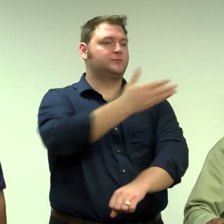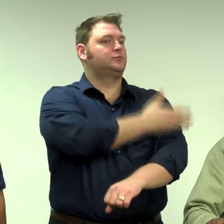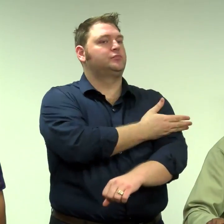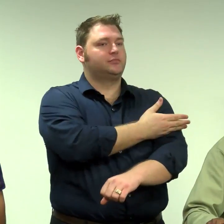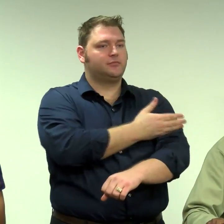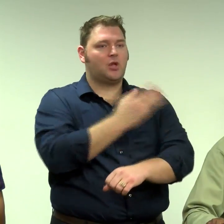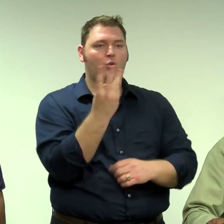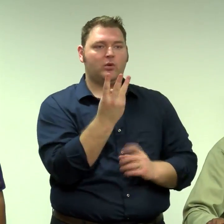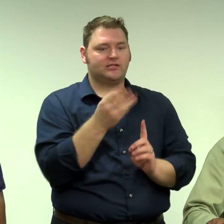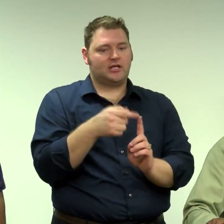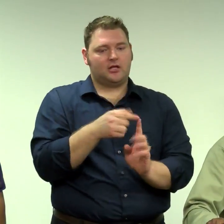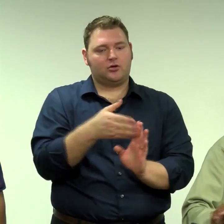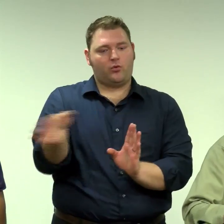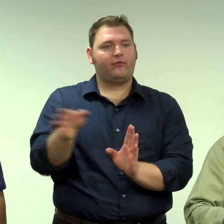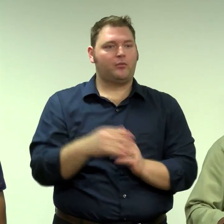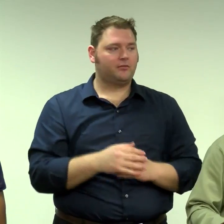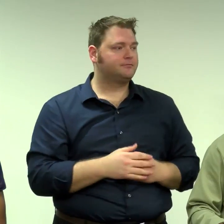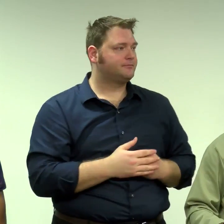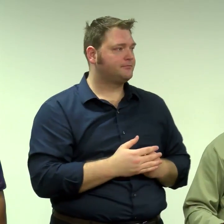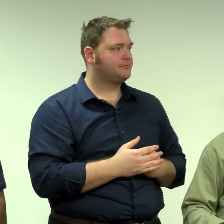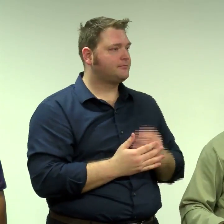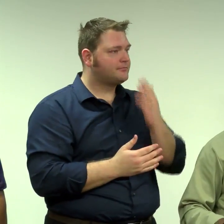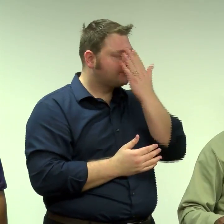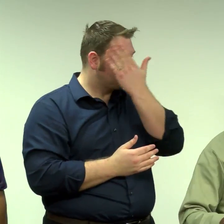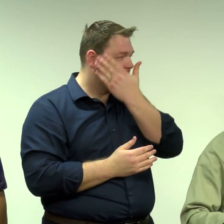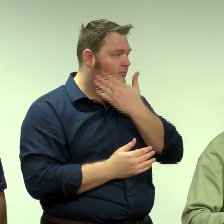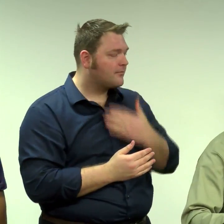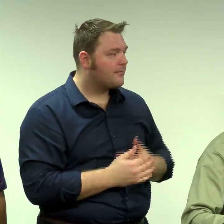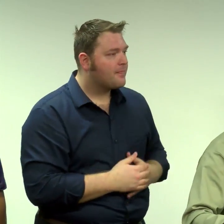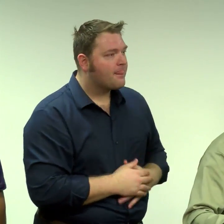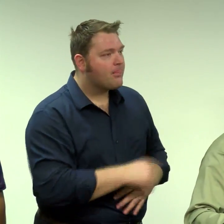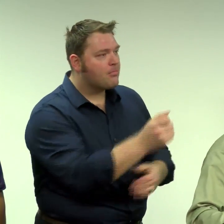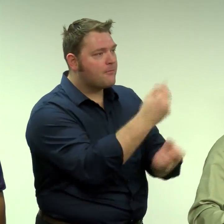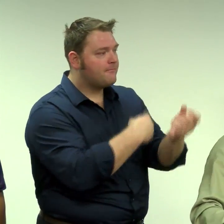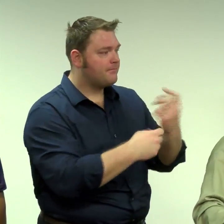Wednesday going forward. Okay? Thank you. Thank you.